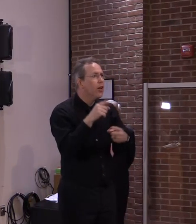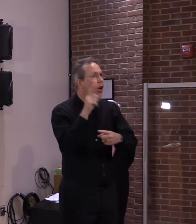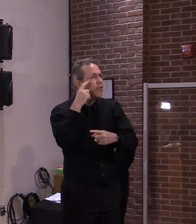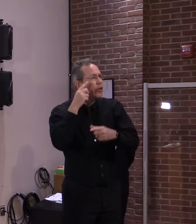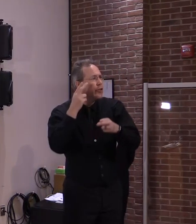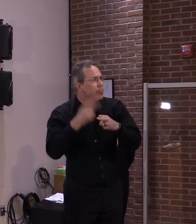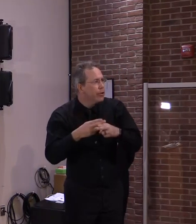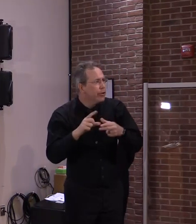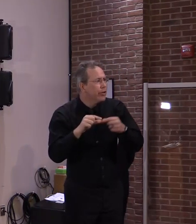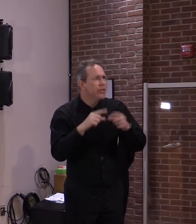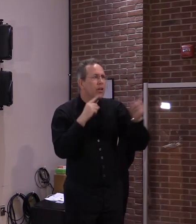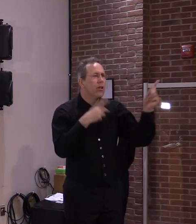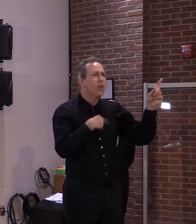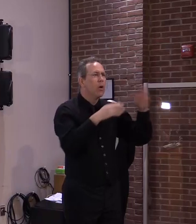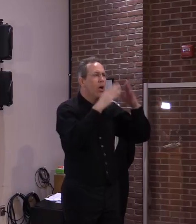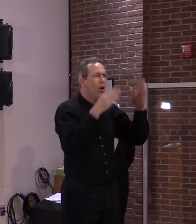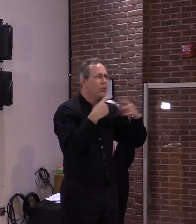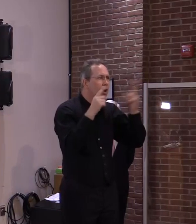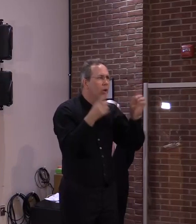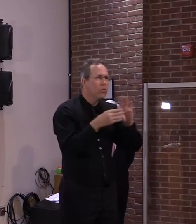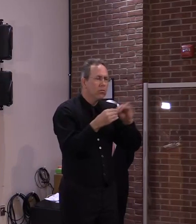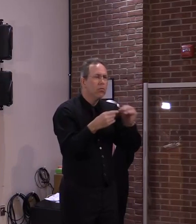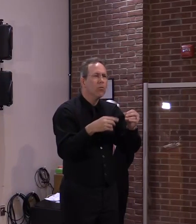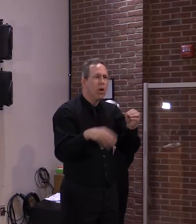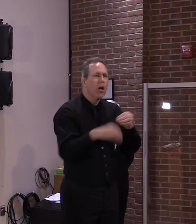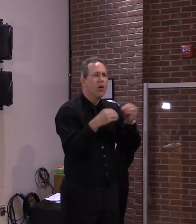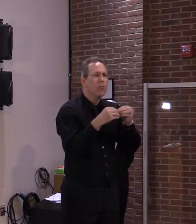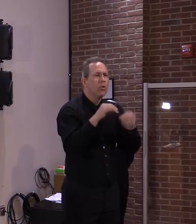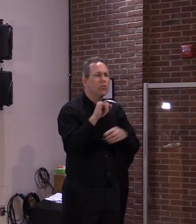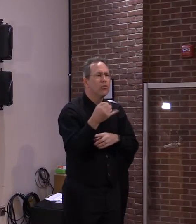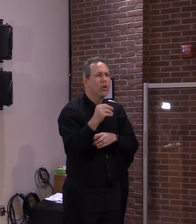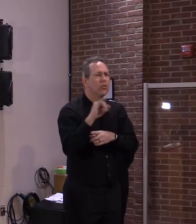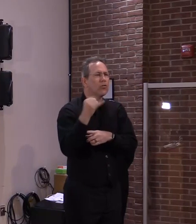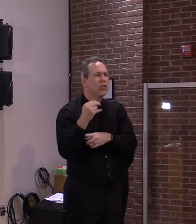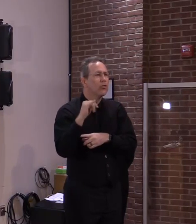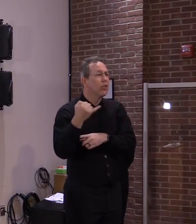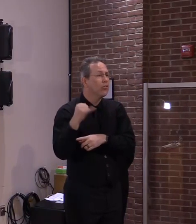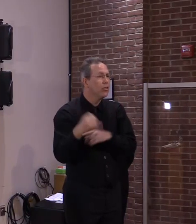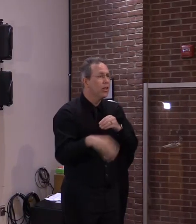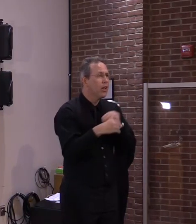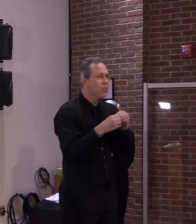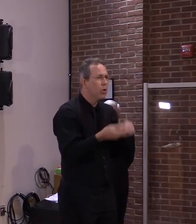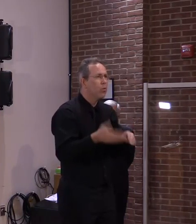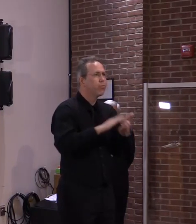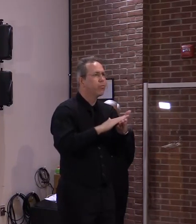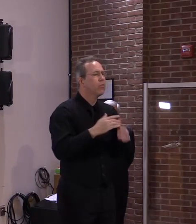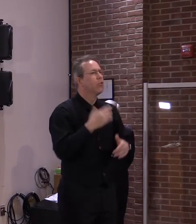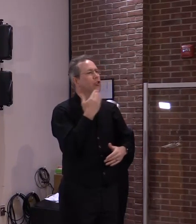more to get there even faster. But that's really the solution in the end.